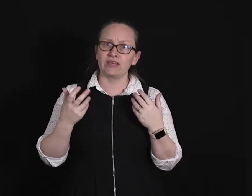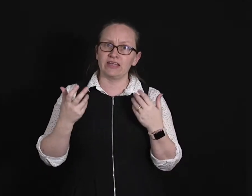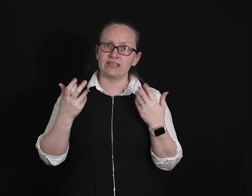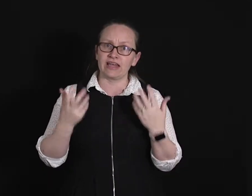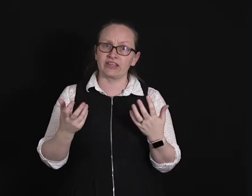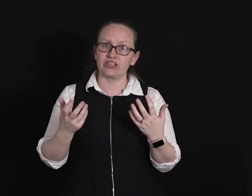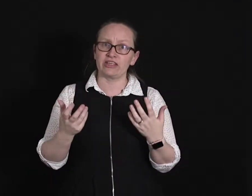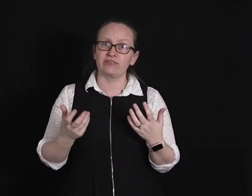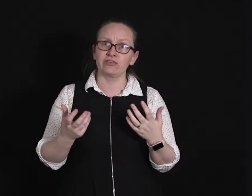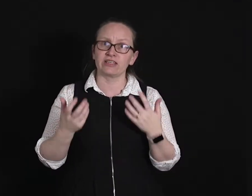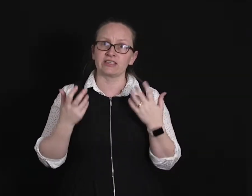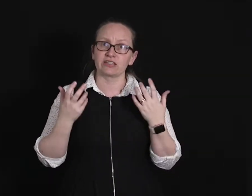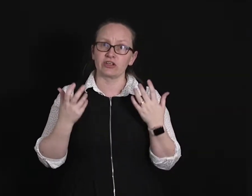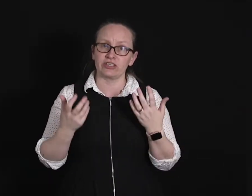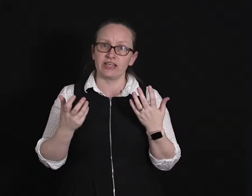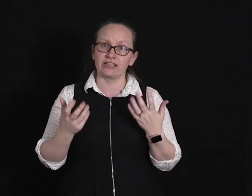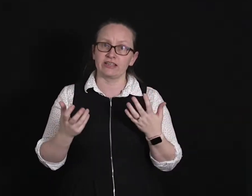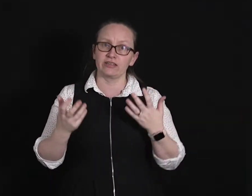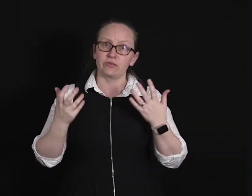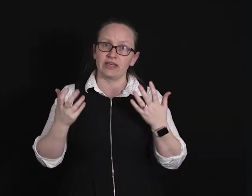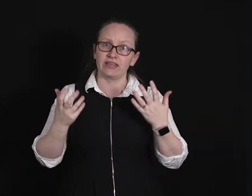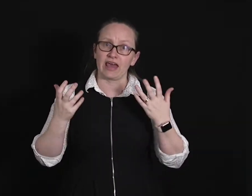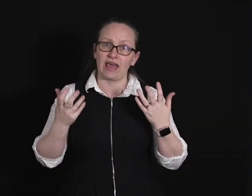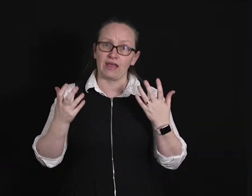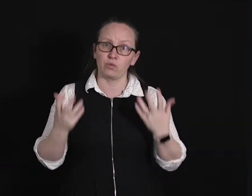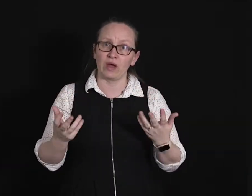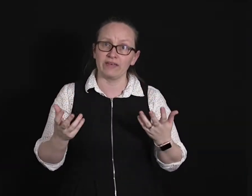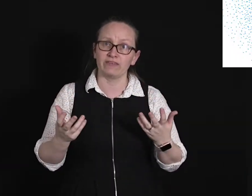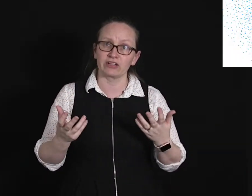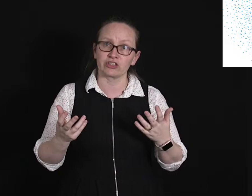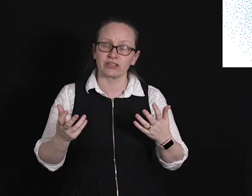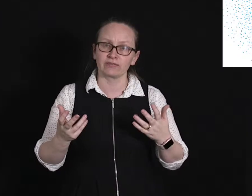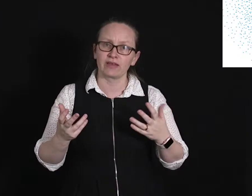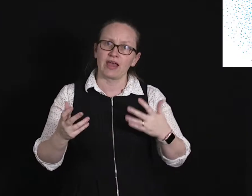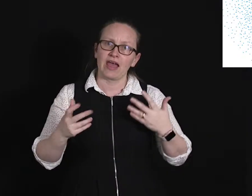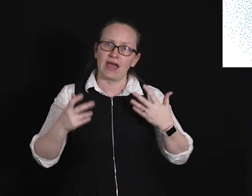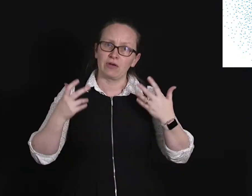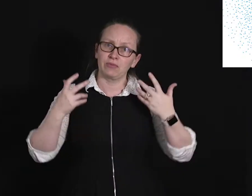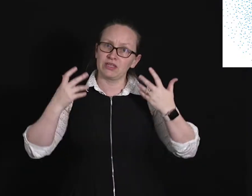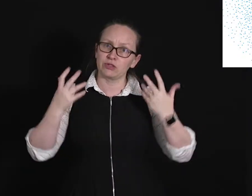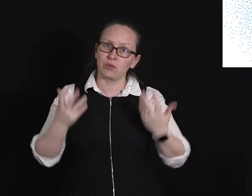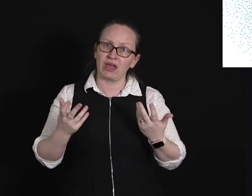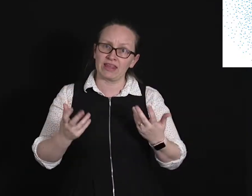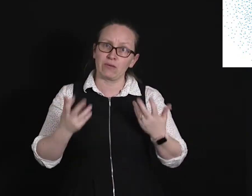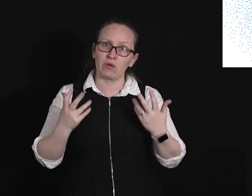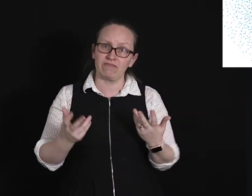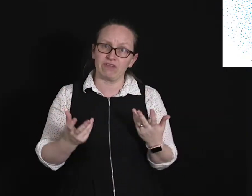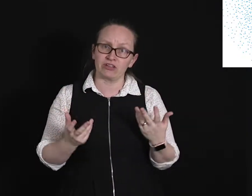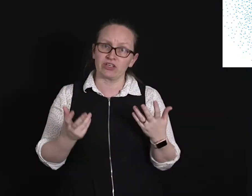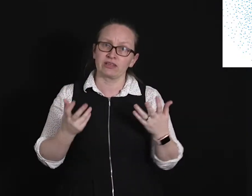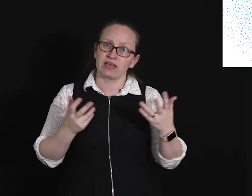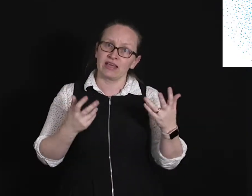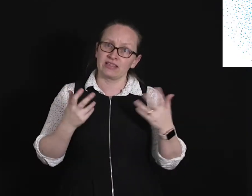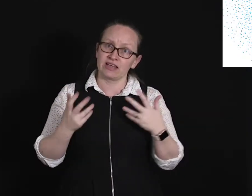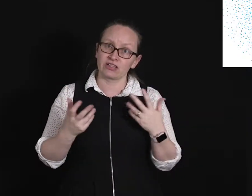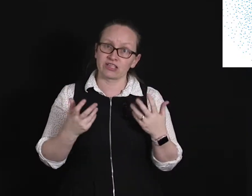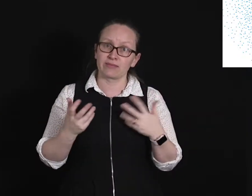these energy levels is associated with a wave function, and when we square that wave function, it tells us about